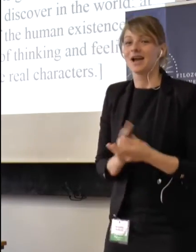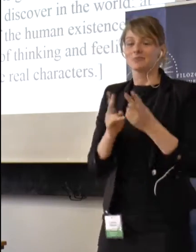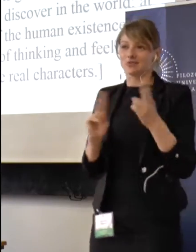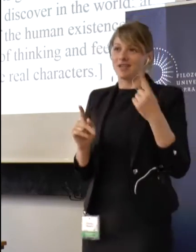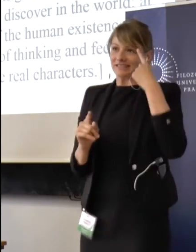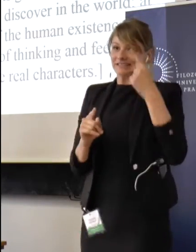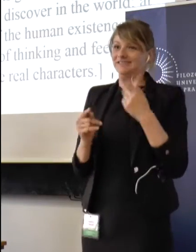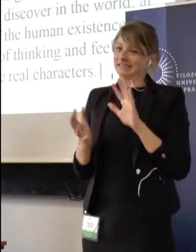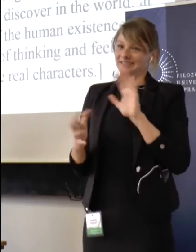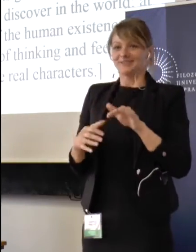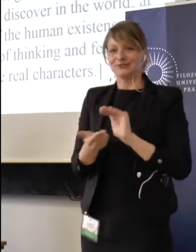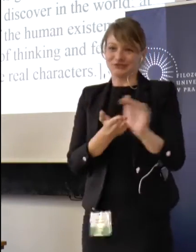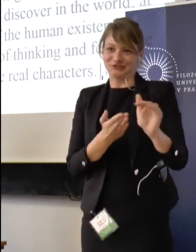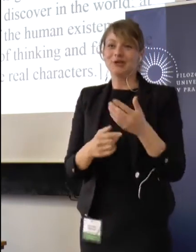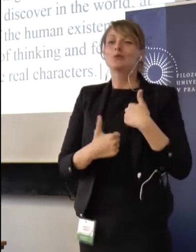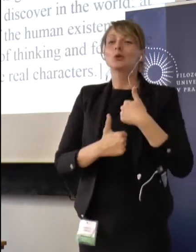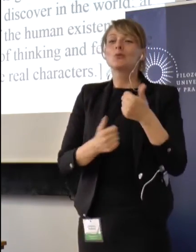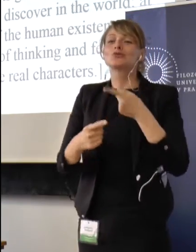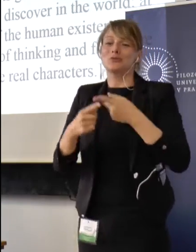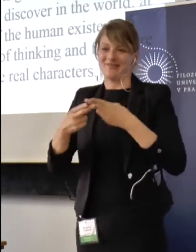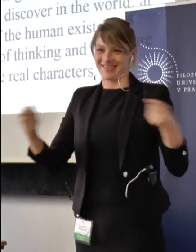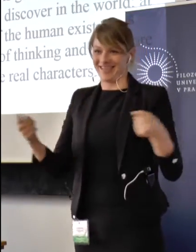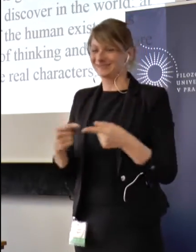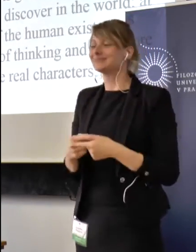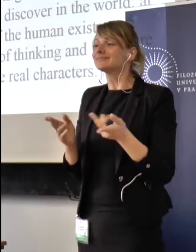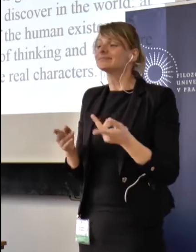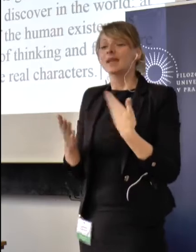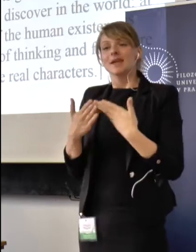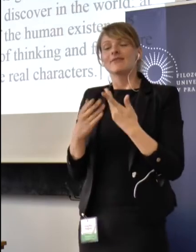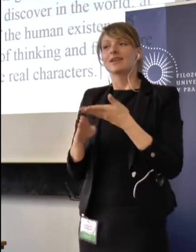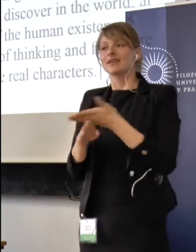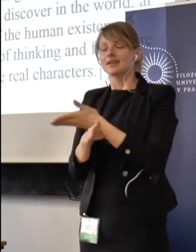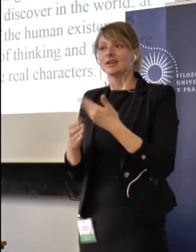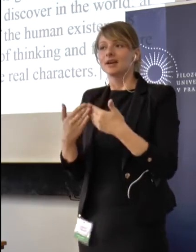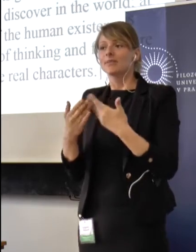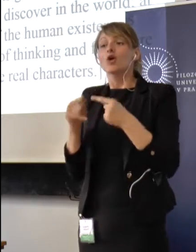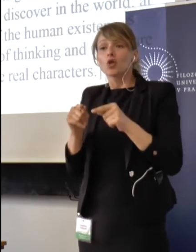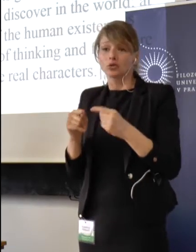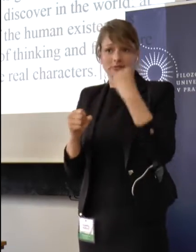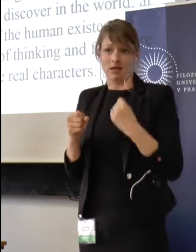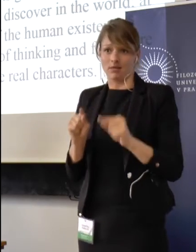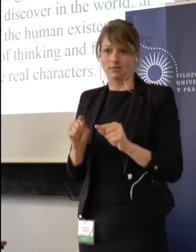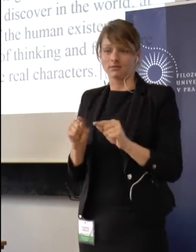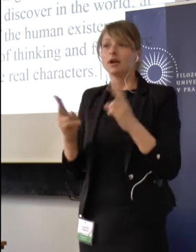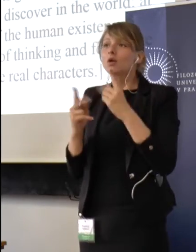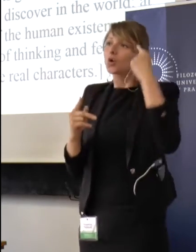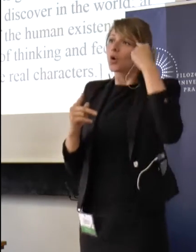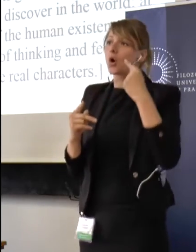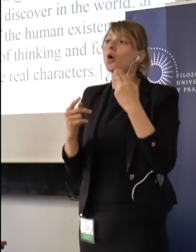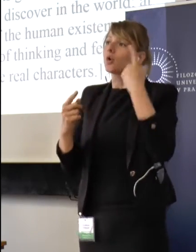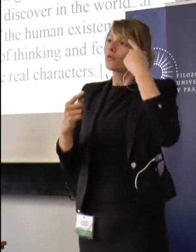more, okay? So this is the very essence. It's cognitive, it's political, and